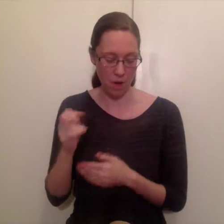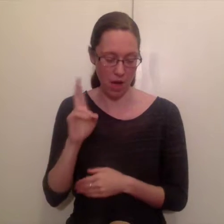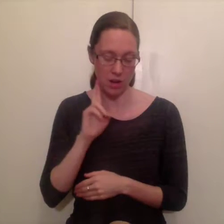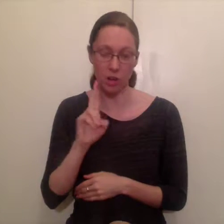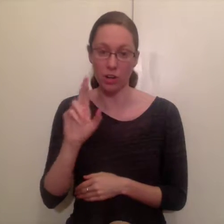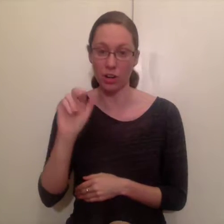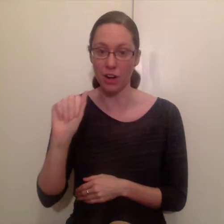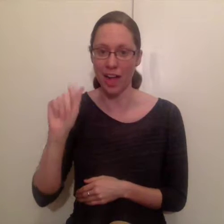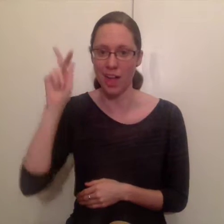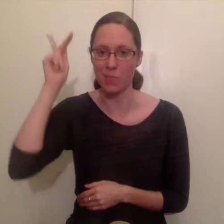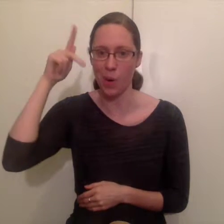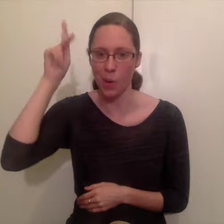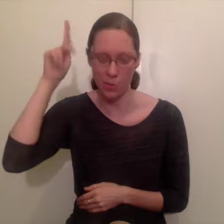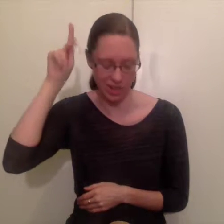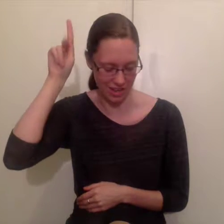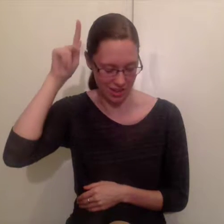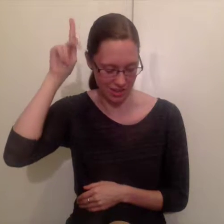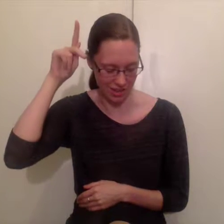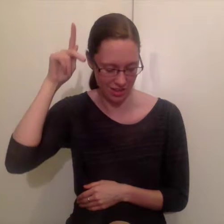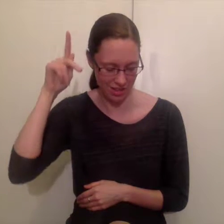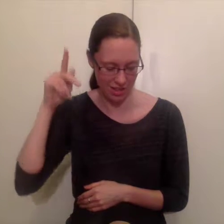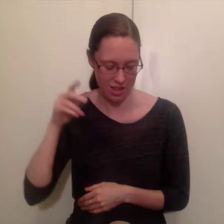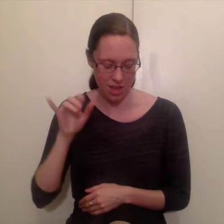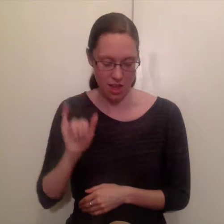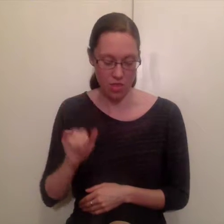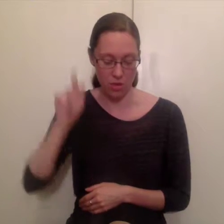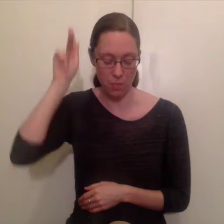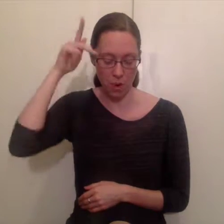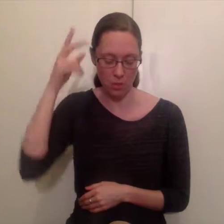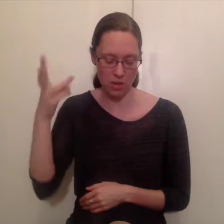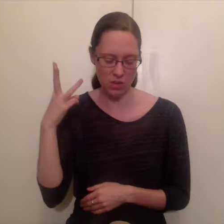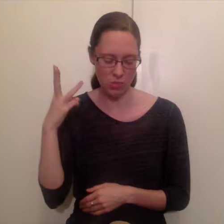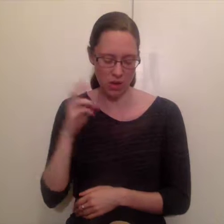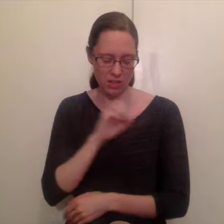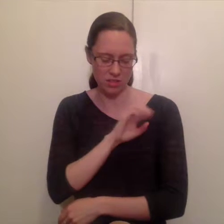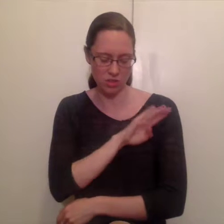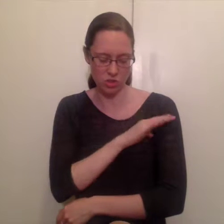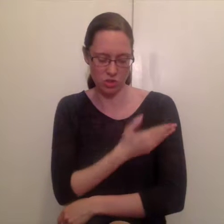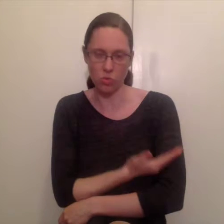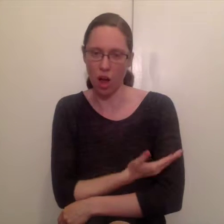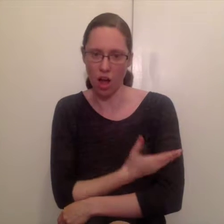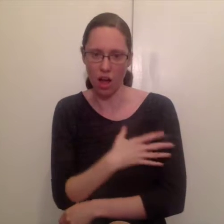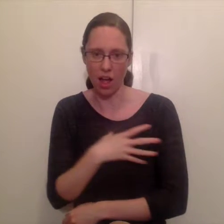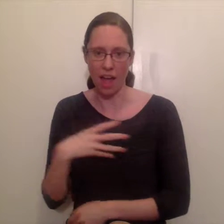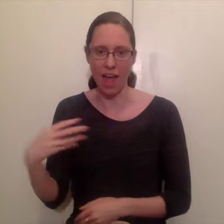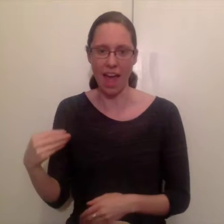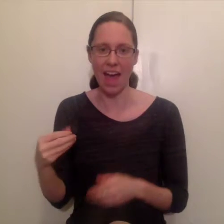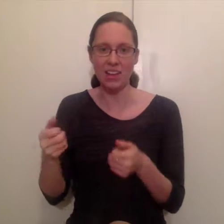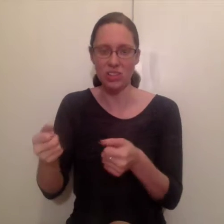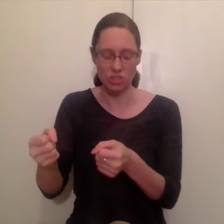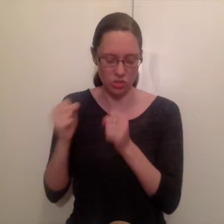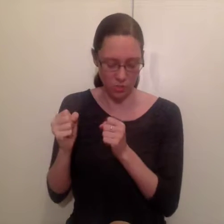bought her a pony. The pony was strong and